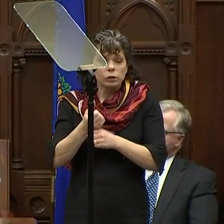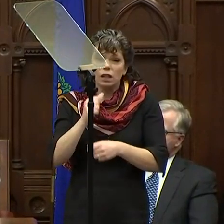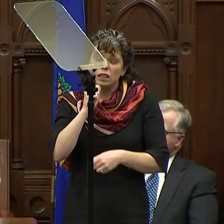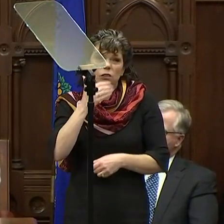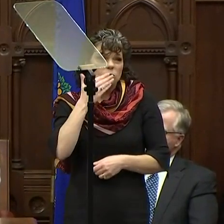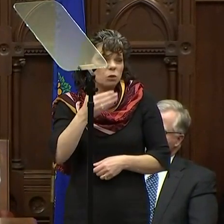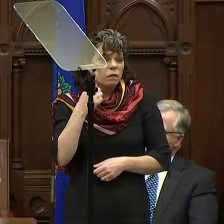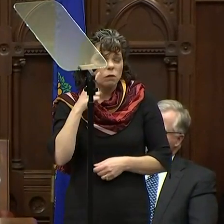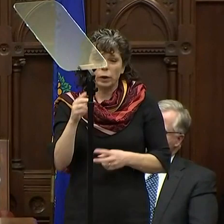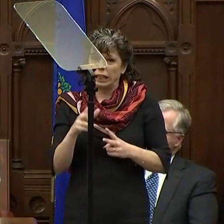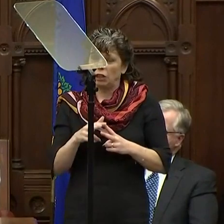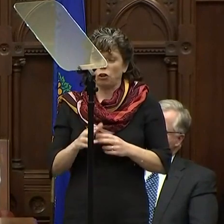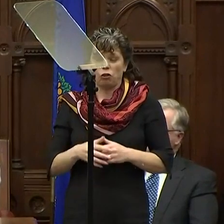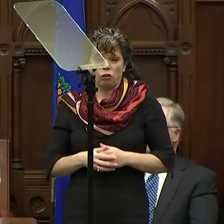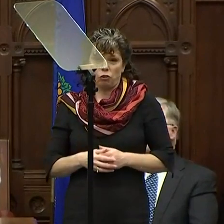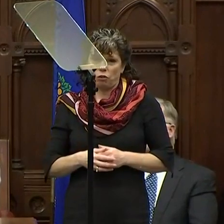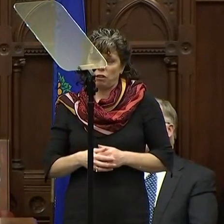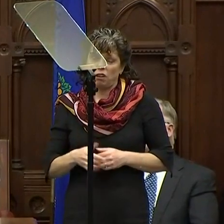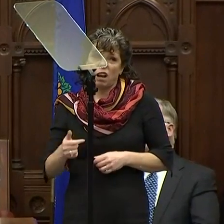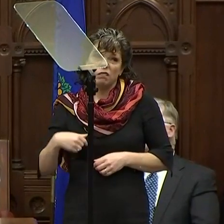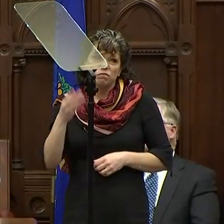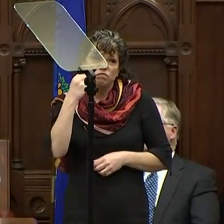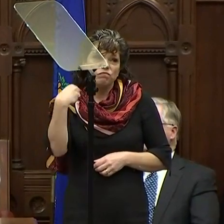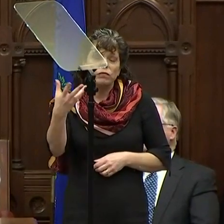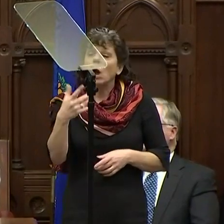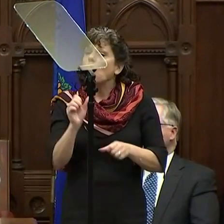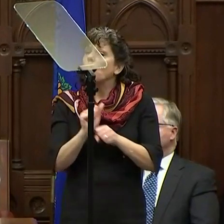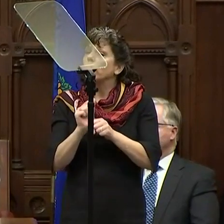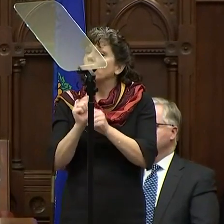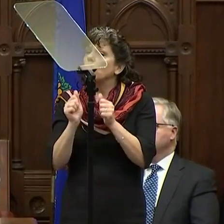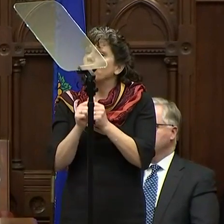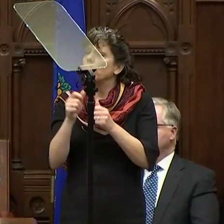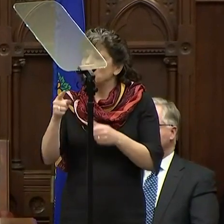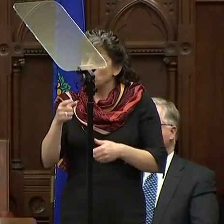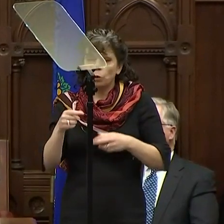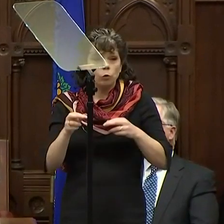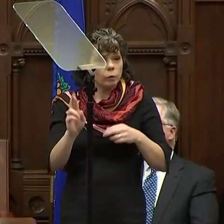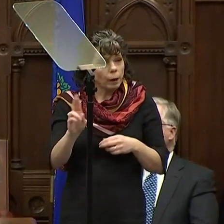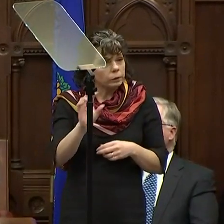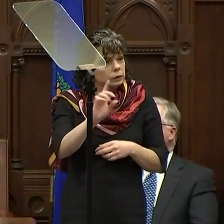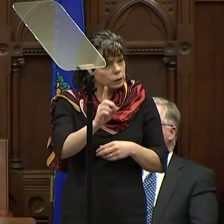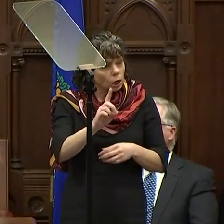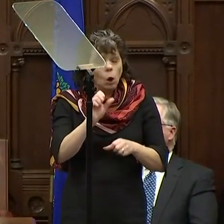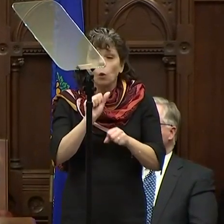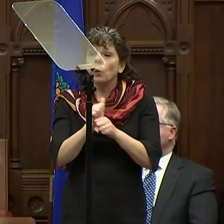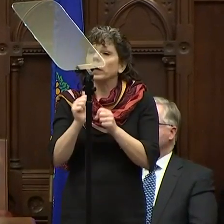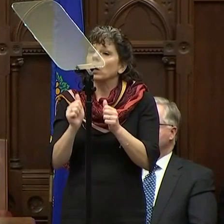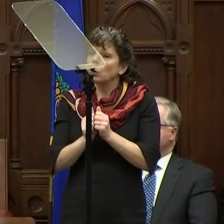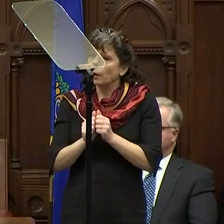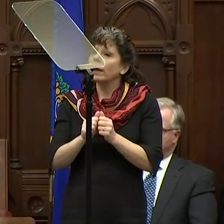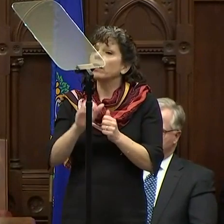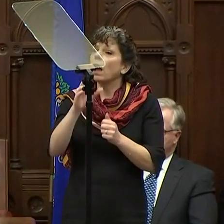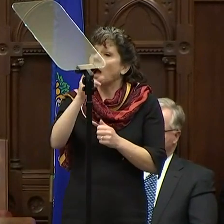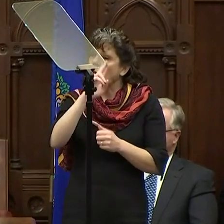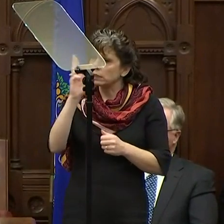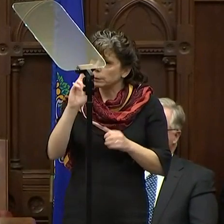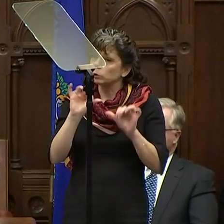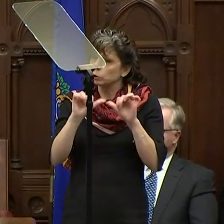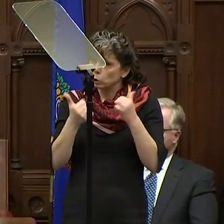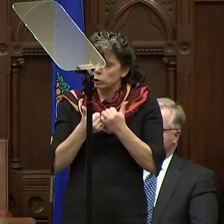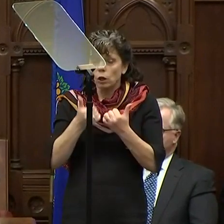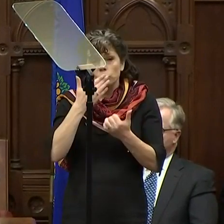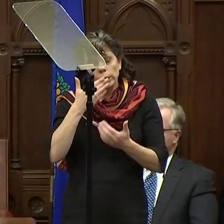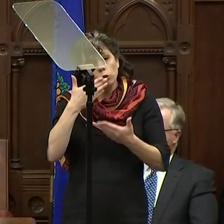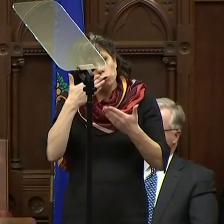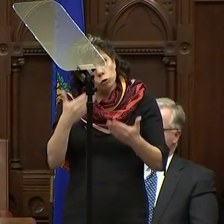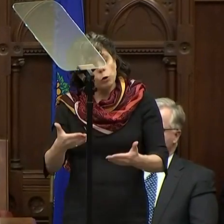for either party. And I got to say, working with you on both sides of the aisle, working with the Hospital Association, they were a great partner in reaching